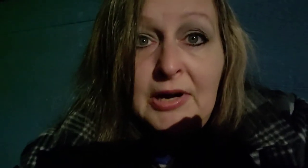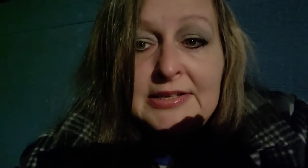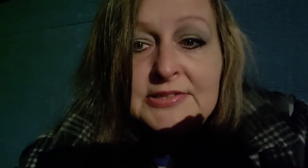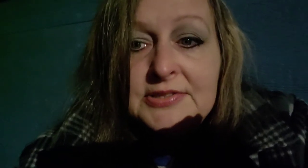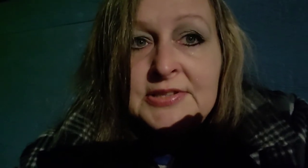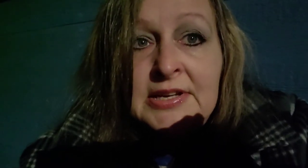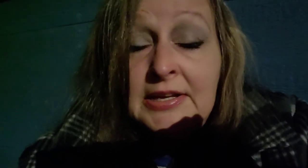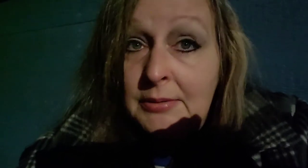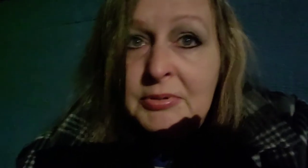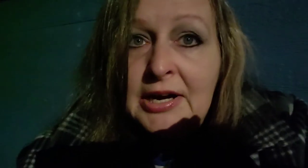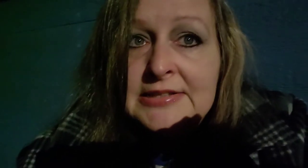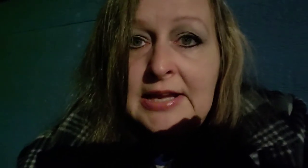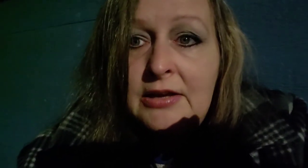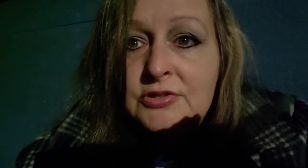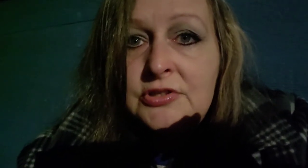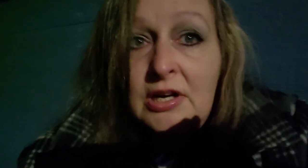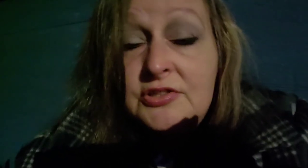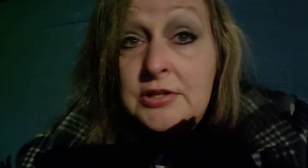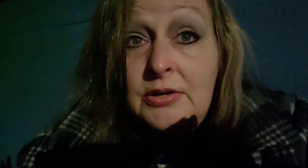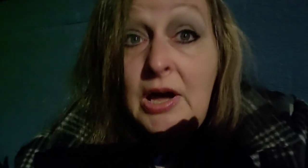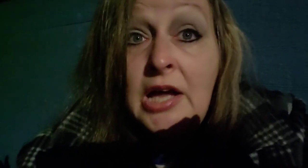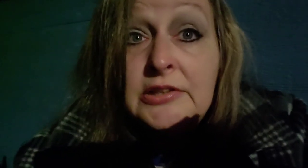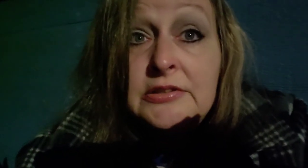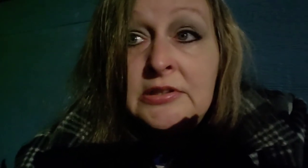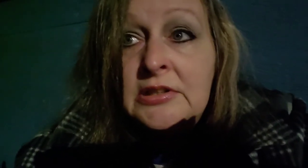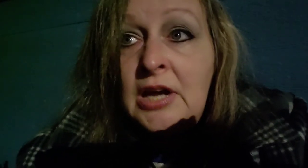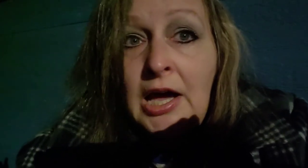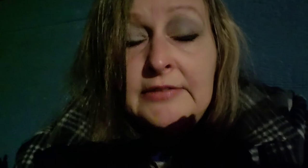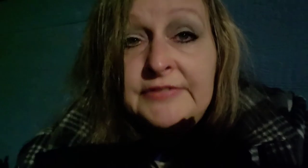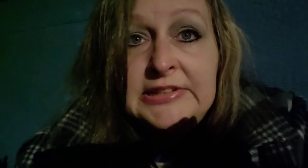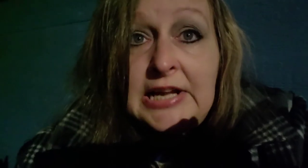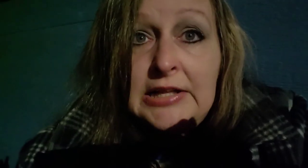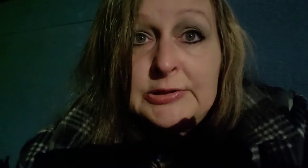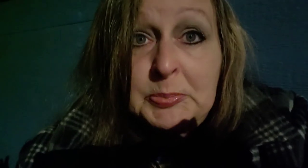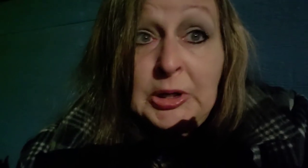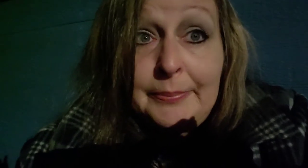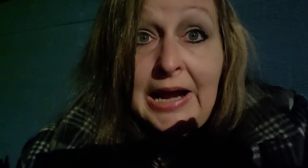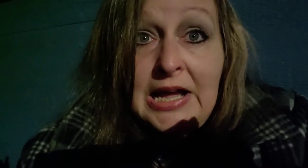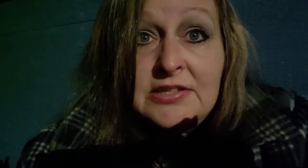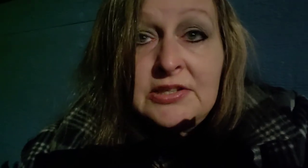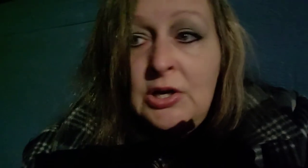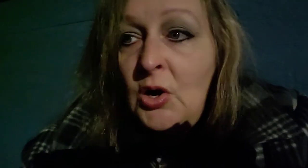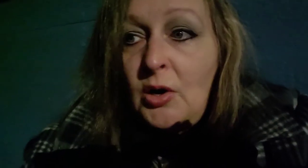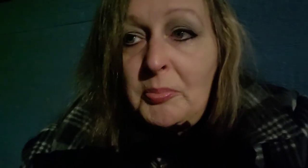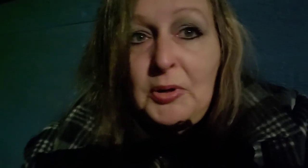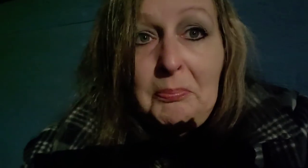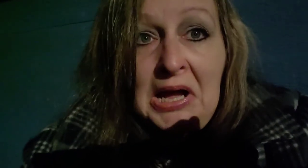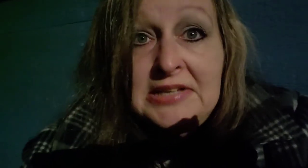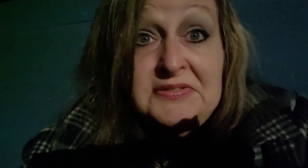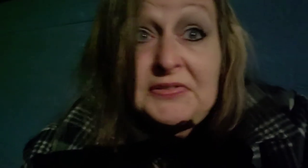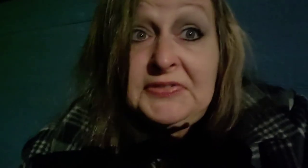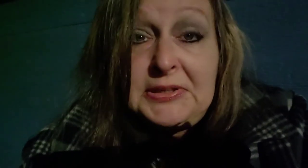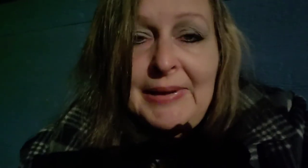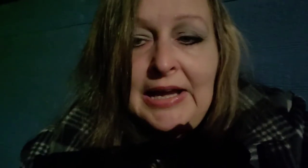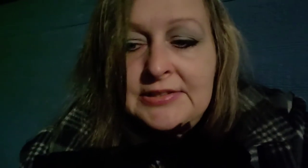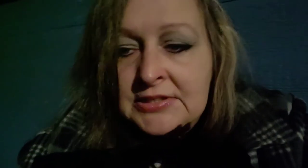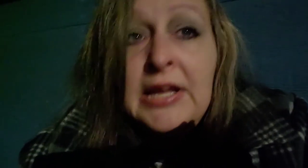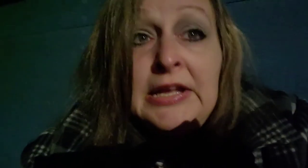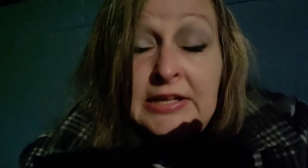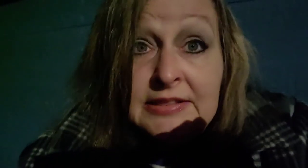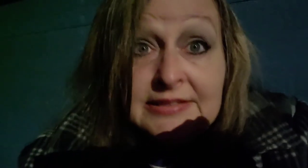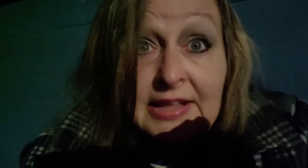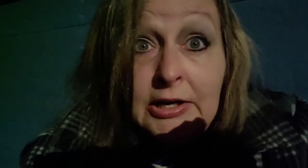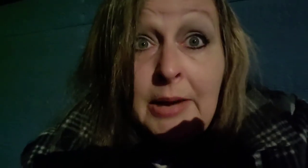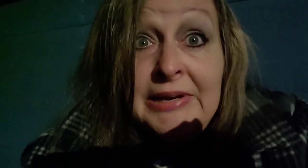control the prices and price gouge, charge, you know, $100, $150 per mask or per box of 50